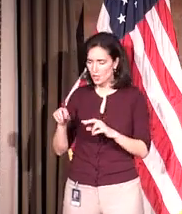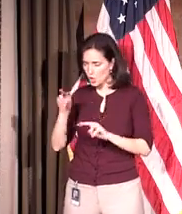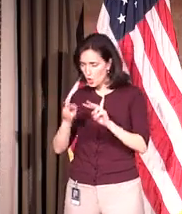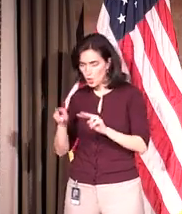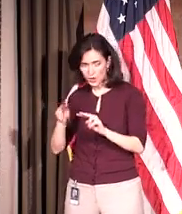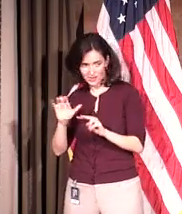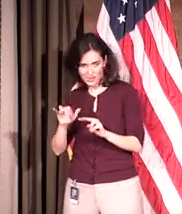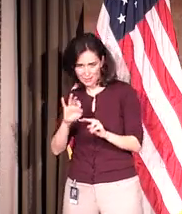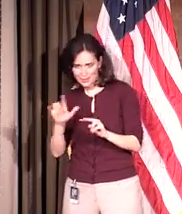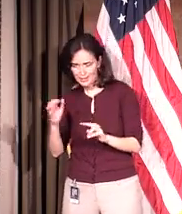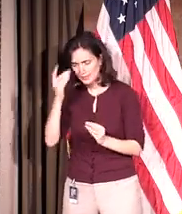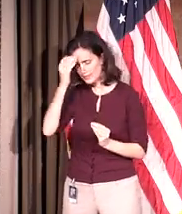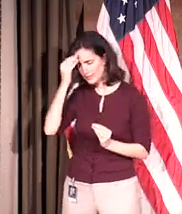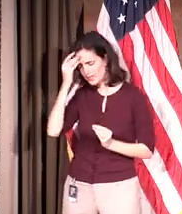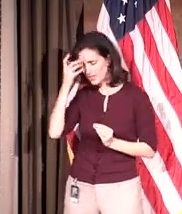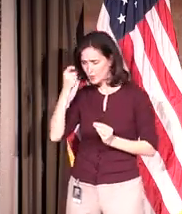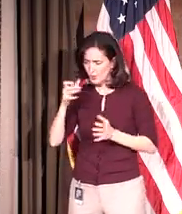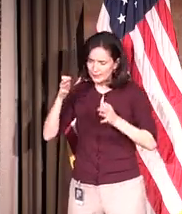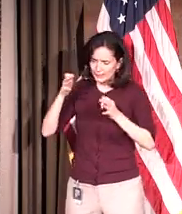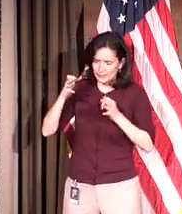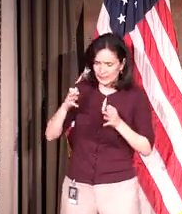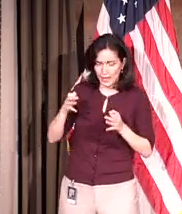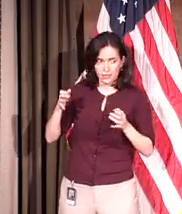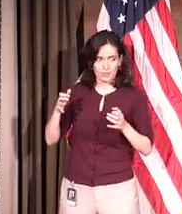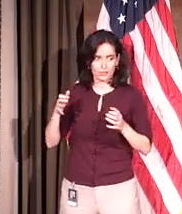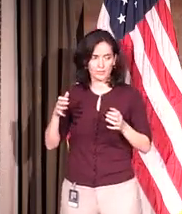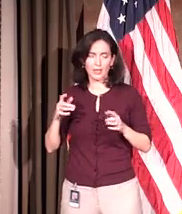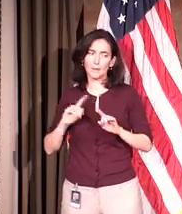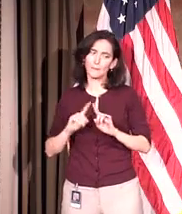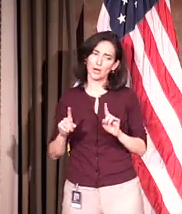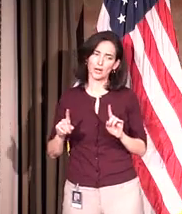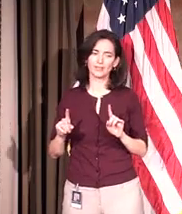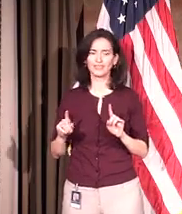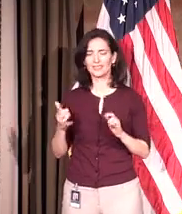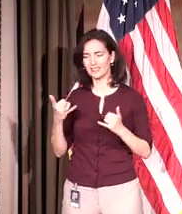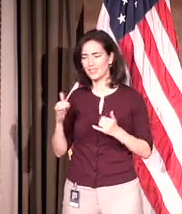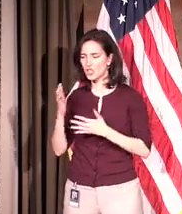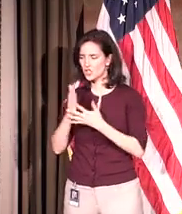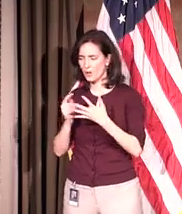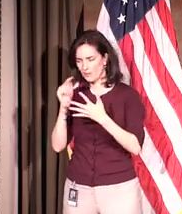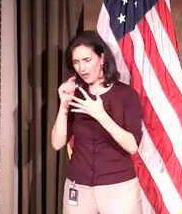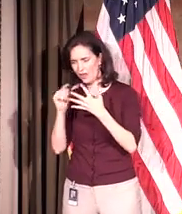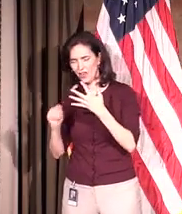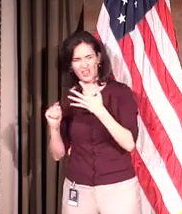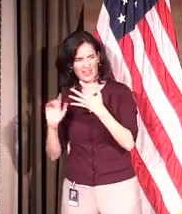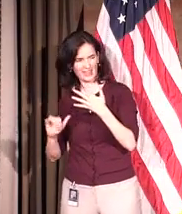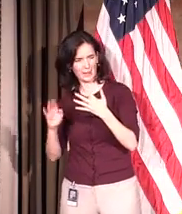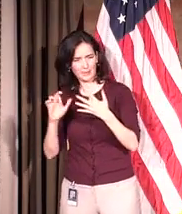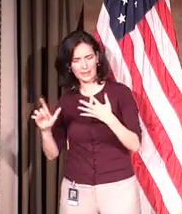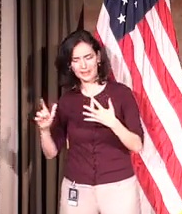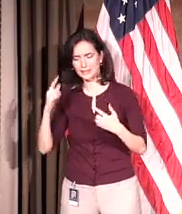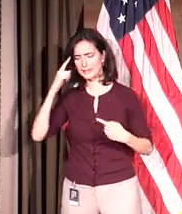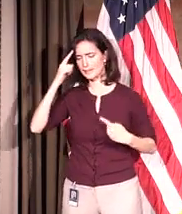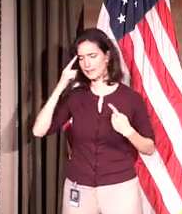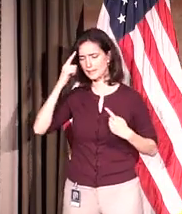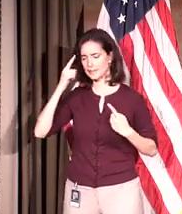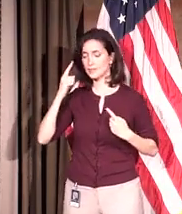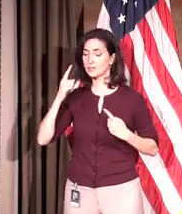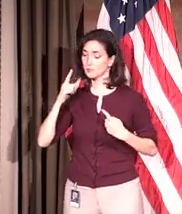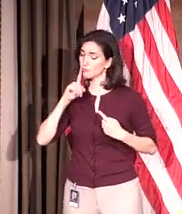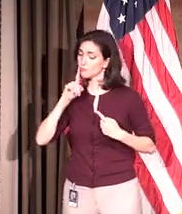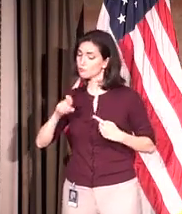it, trying to make that final determination. But as I mentioned, there are some parts of the bill that I think are an